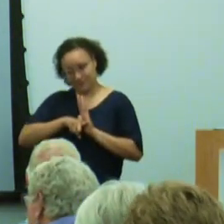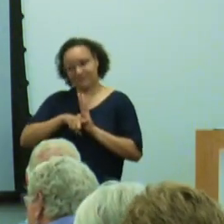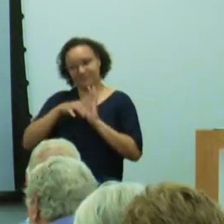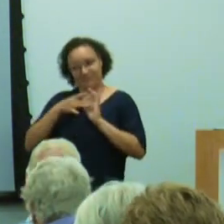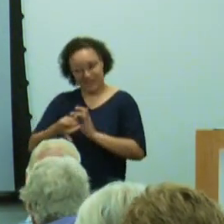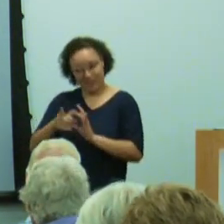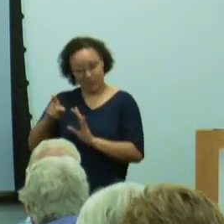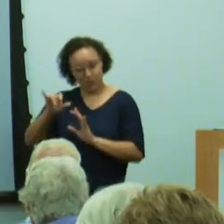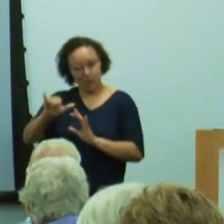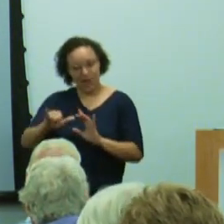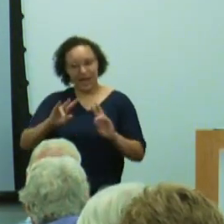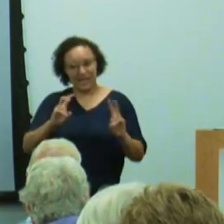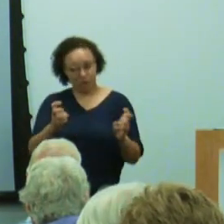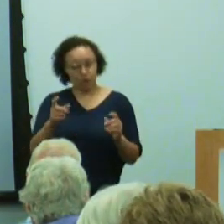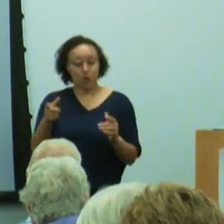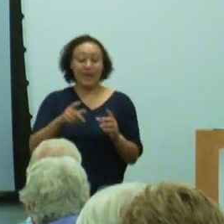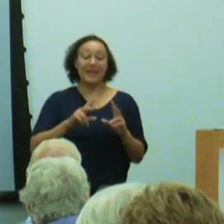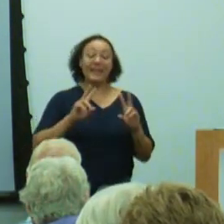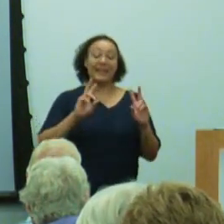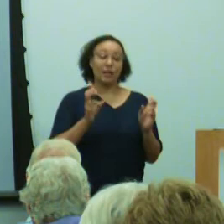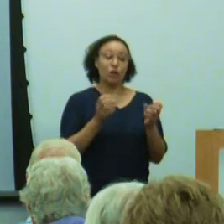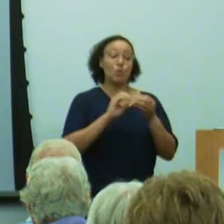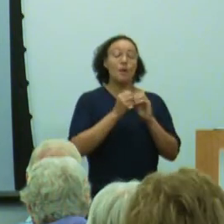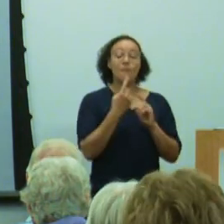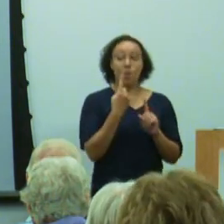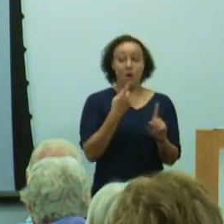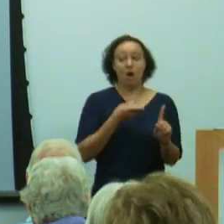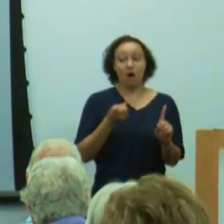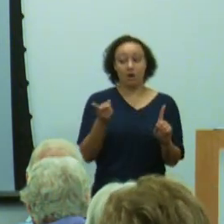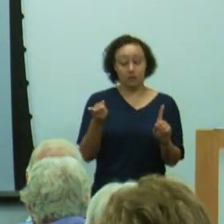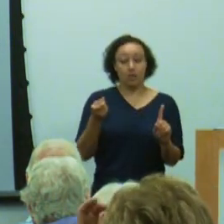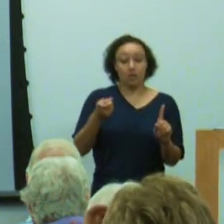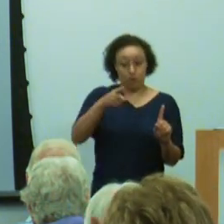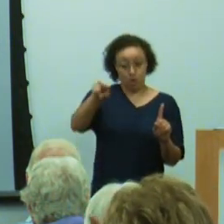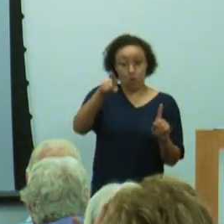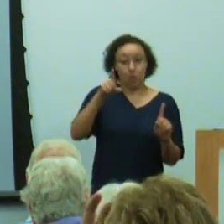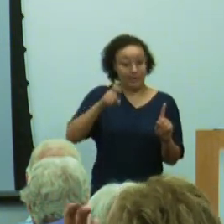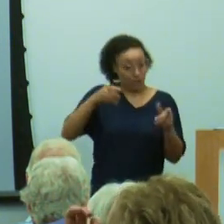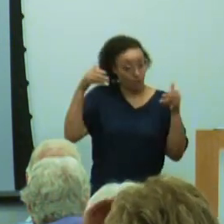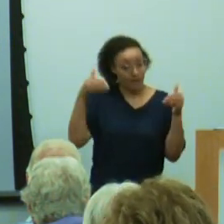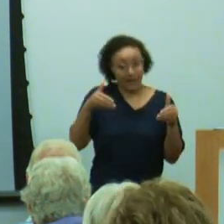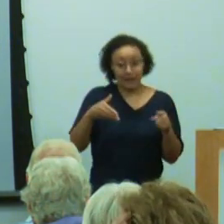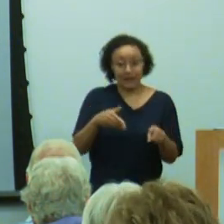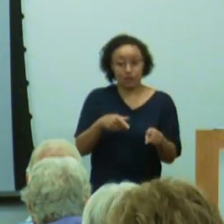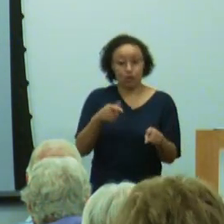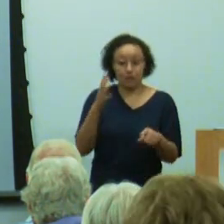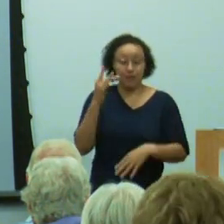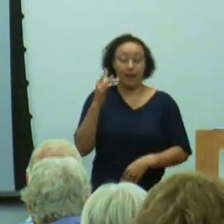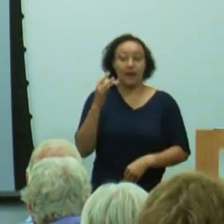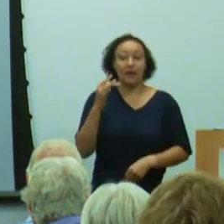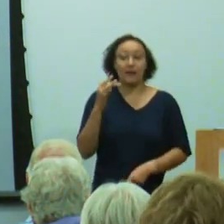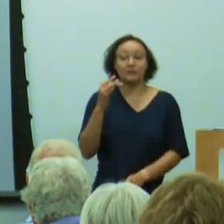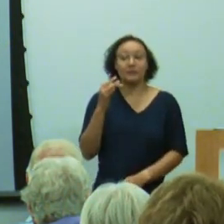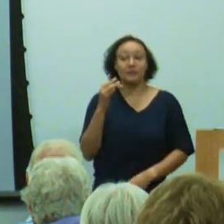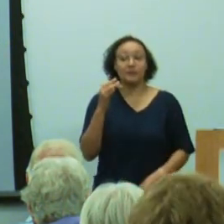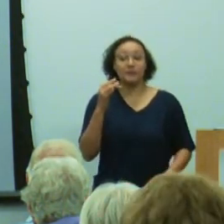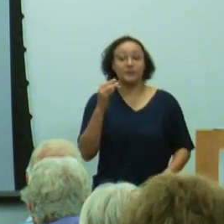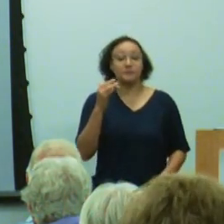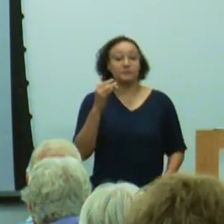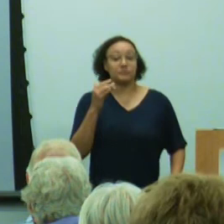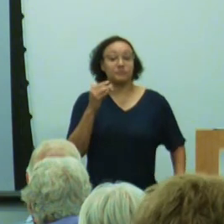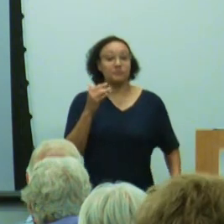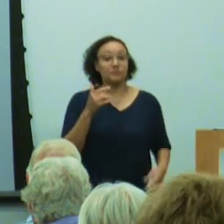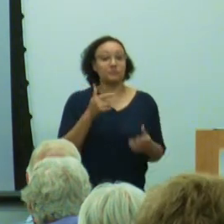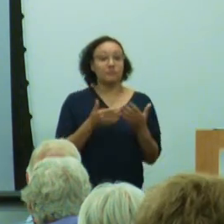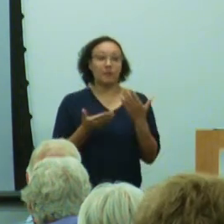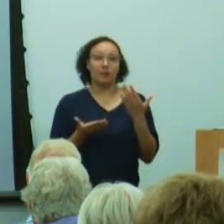Or issue 1 is something that you do need to pay attention to, because it could be a